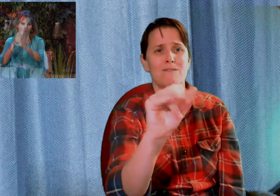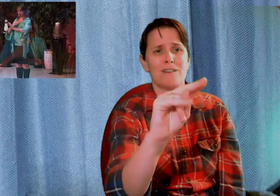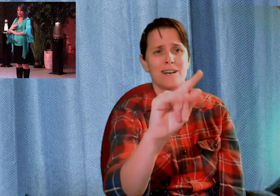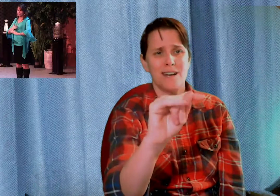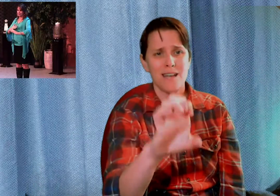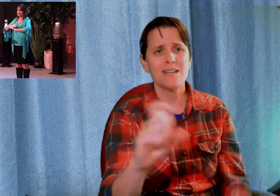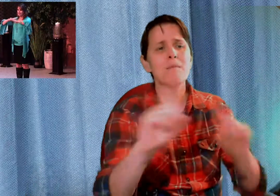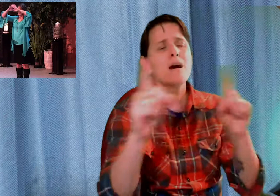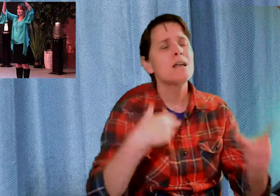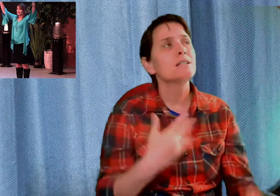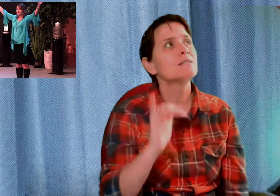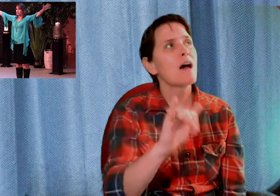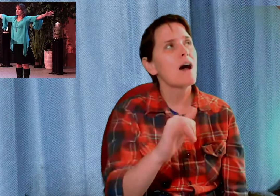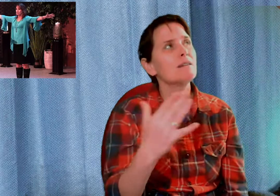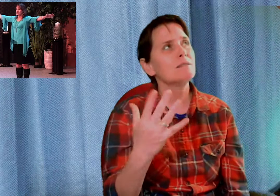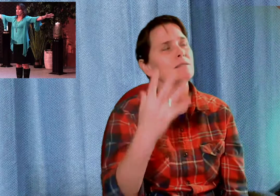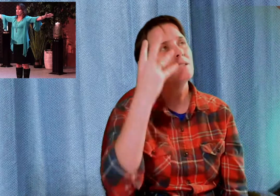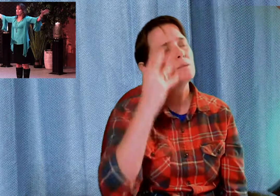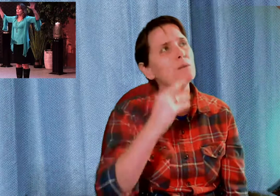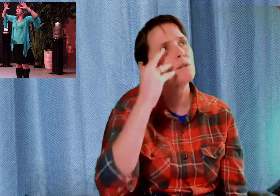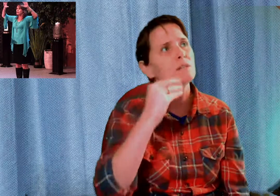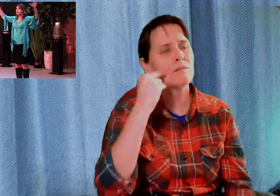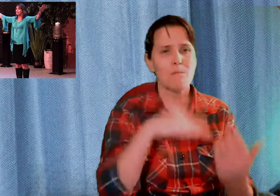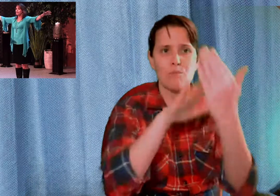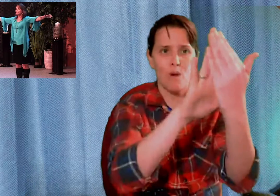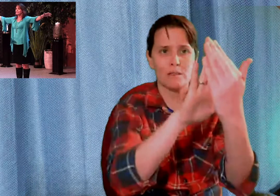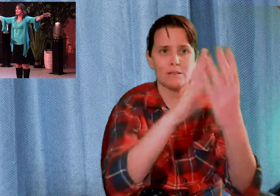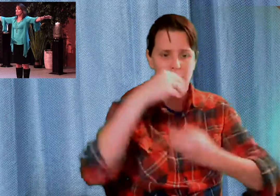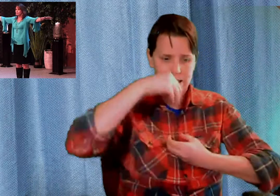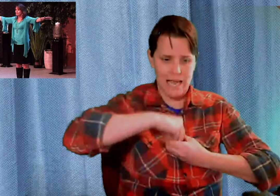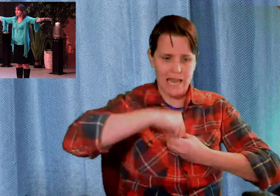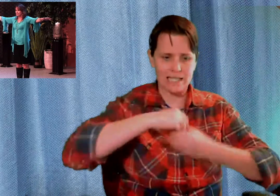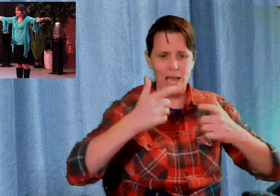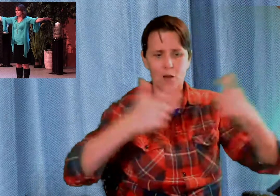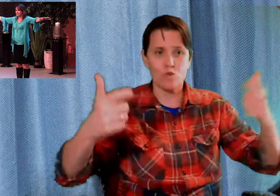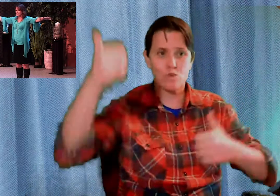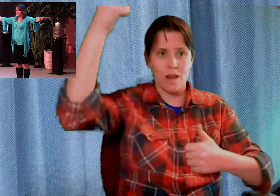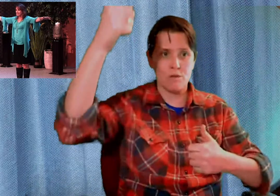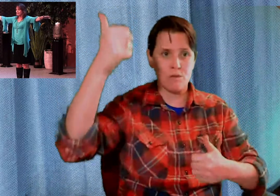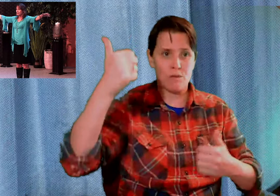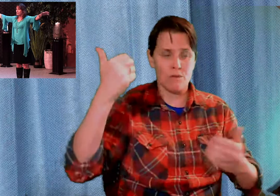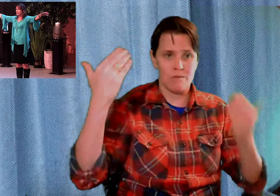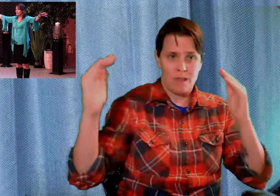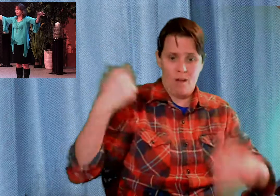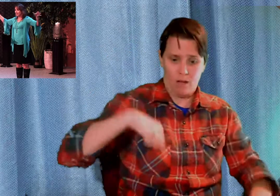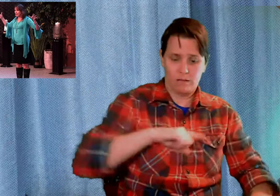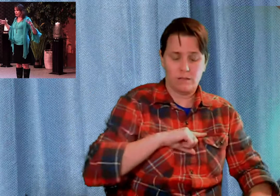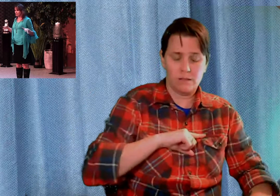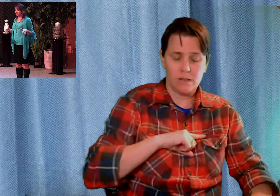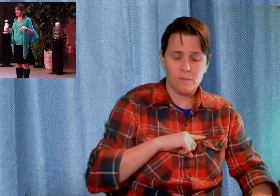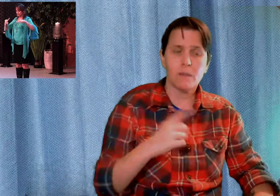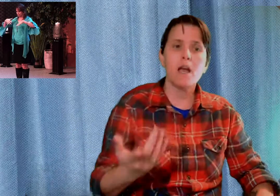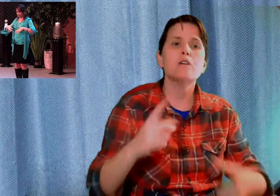is both within us and so much greater than us. And when we have that experience, and we